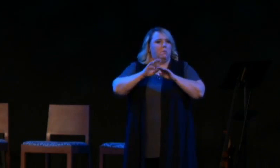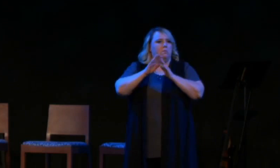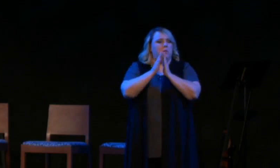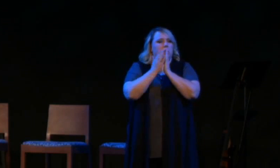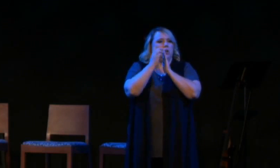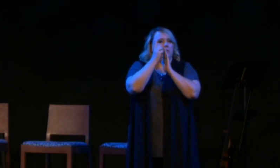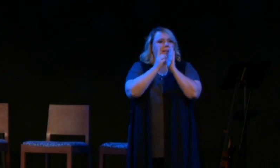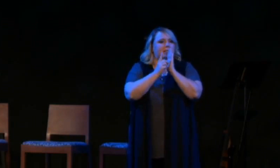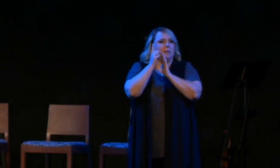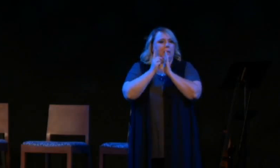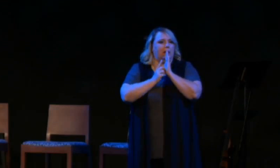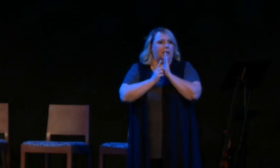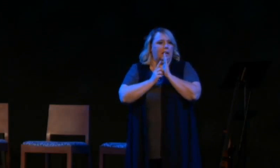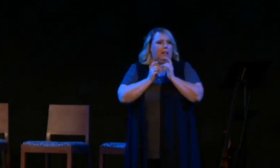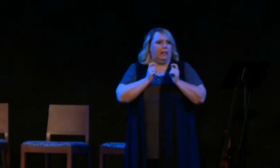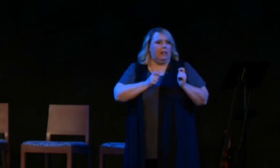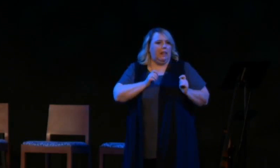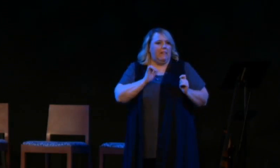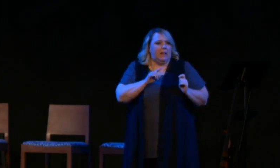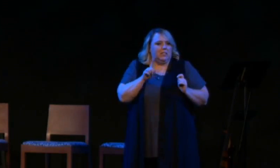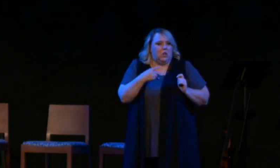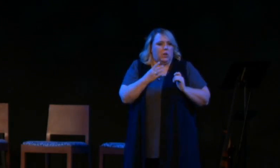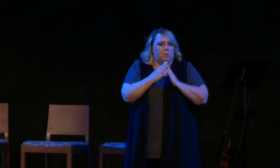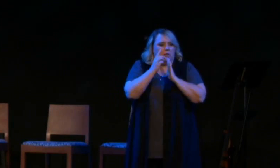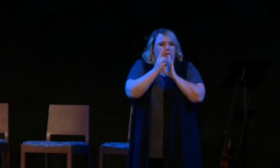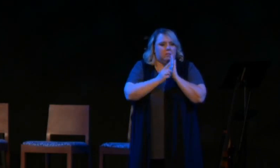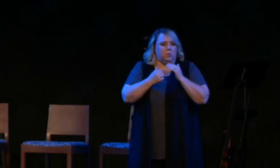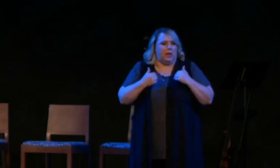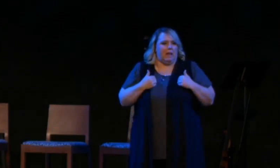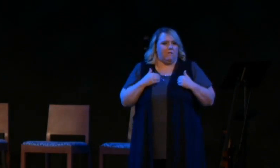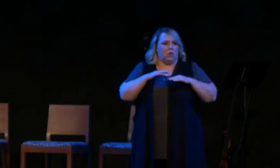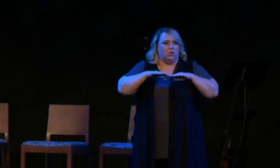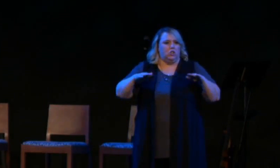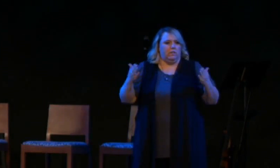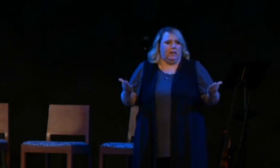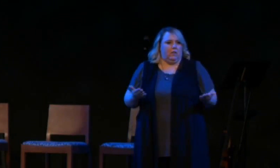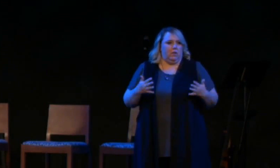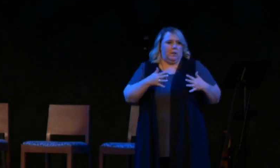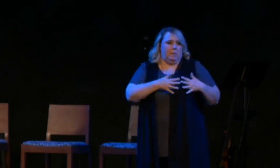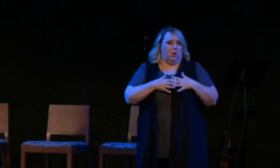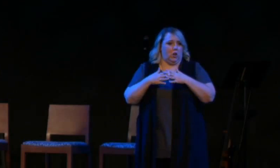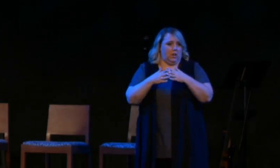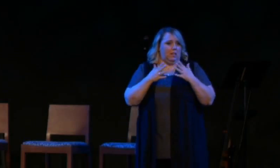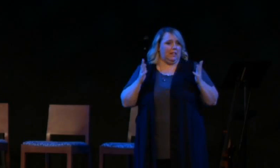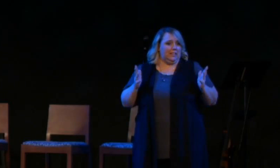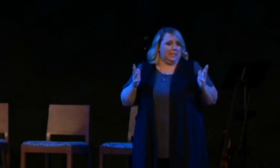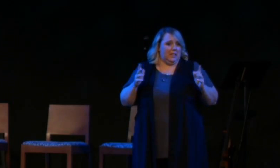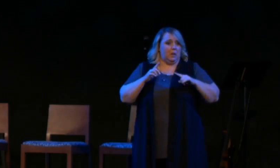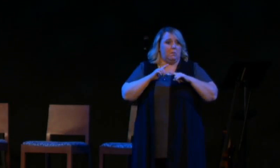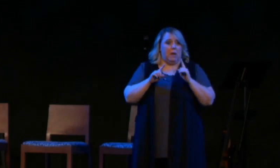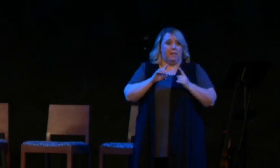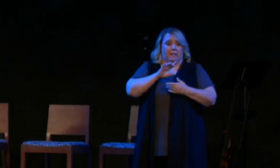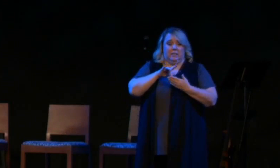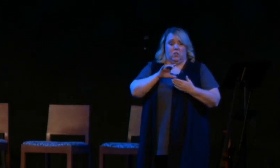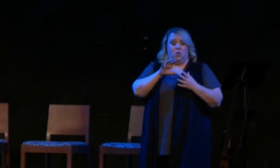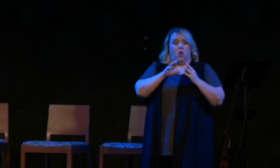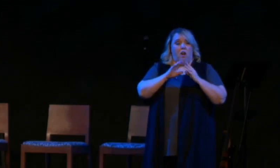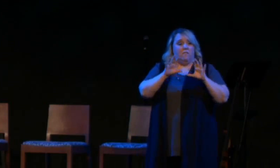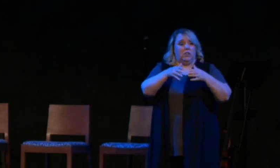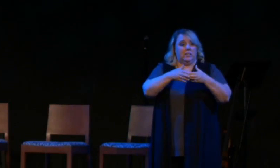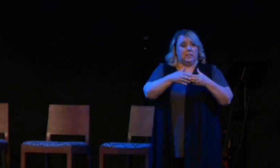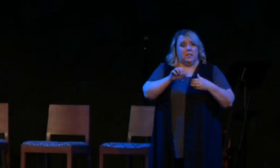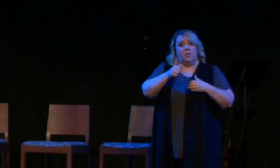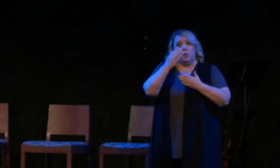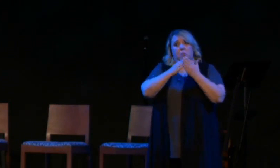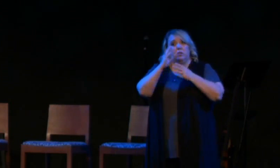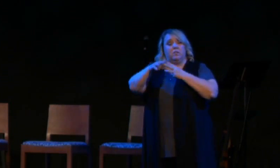General Conference, and that is the only book of discipline that we have on our shelf here in America. But in the central conferences and other parts